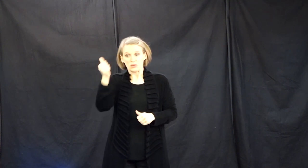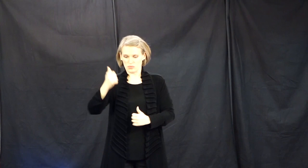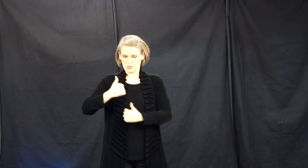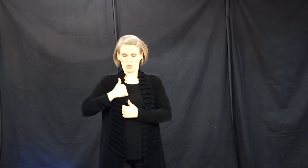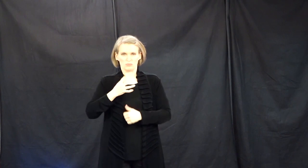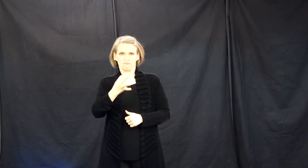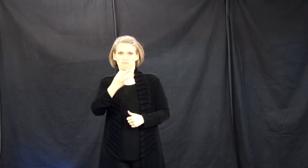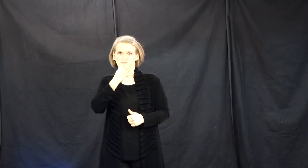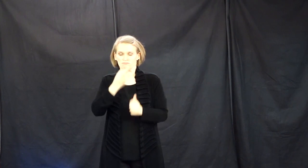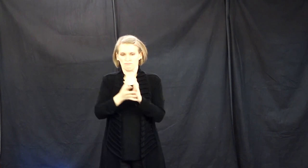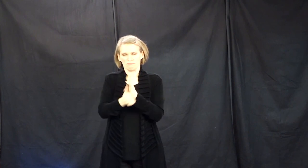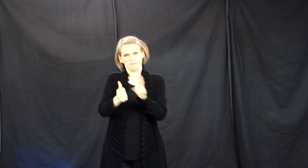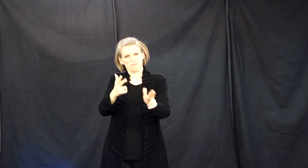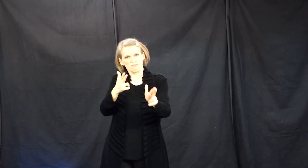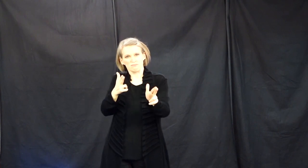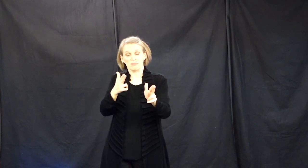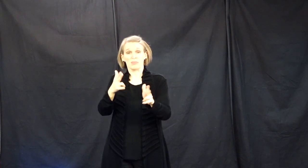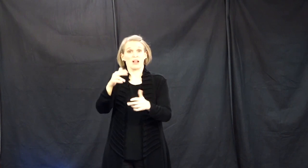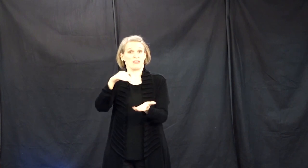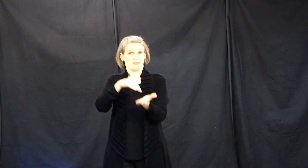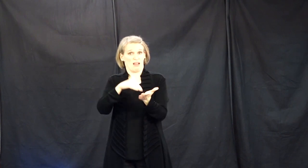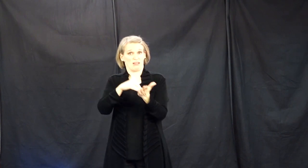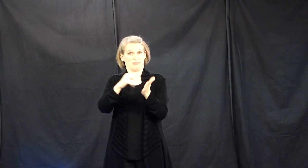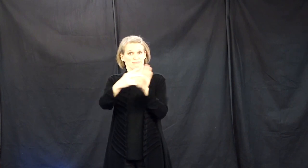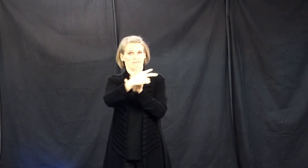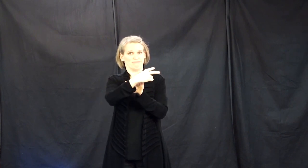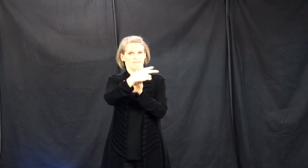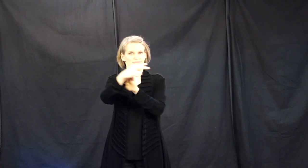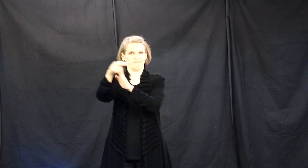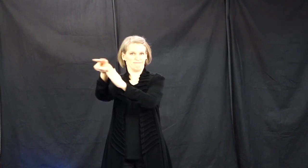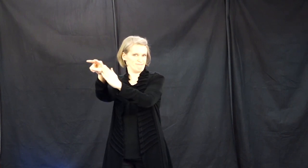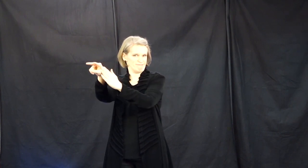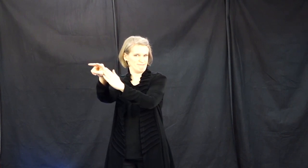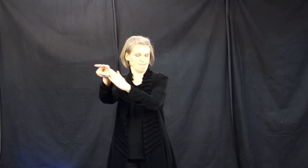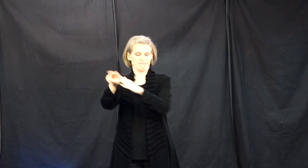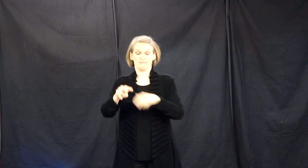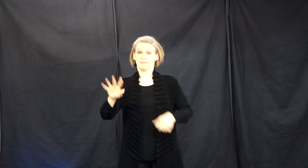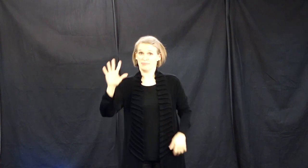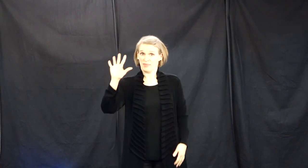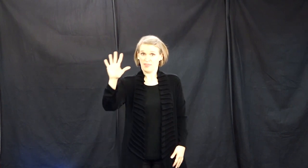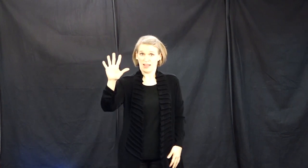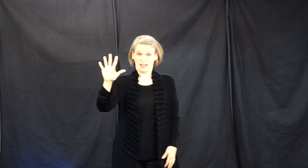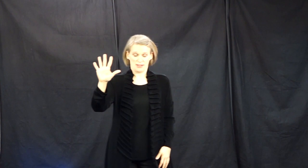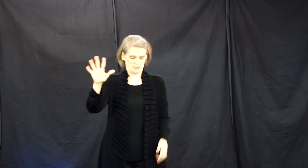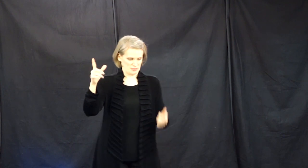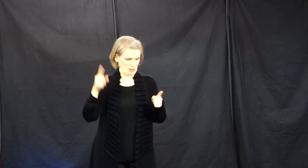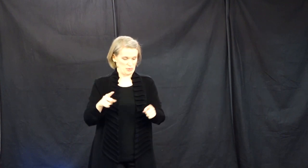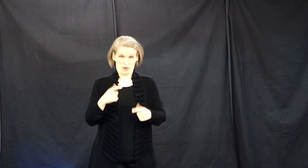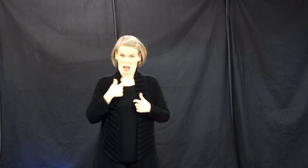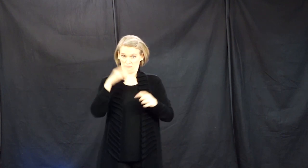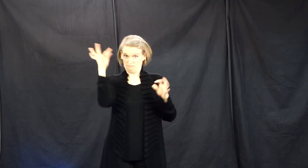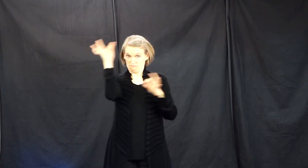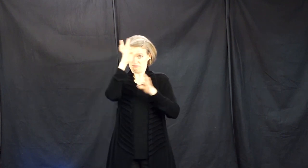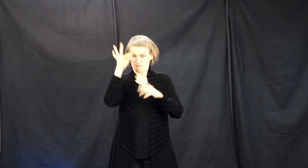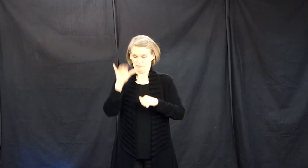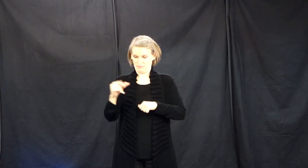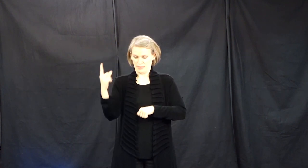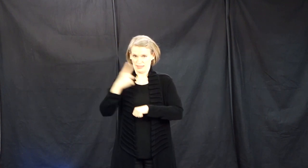marksman's ability. The doctor turned around so he could have deniability. 5. Now I didn't know this at the time, but we were near the